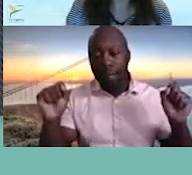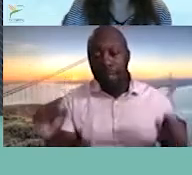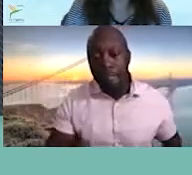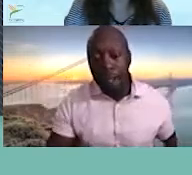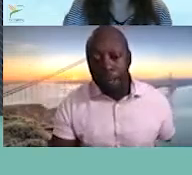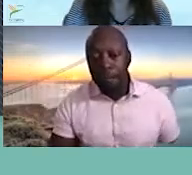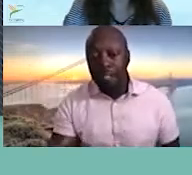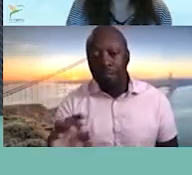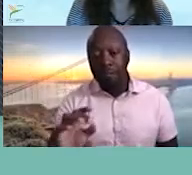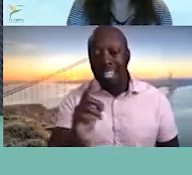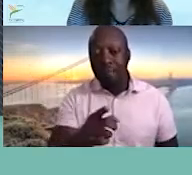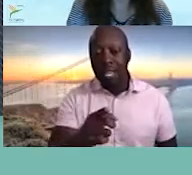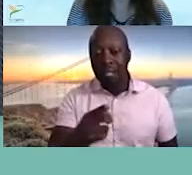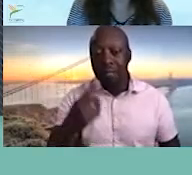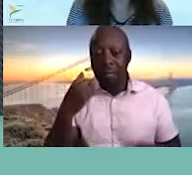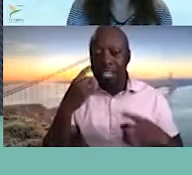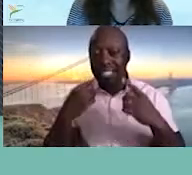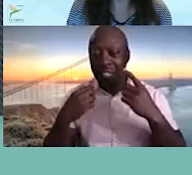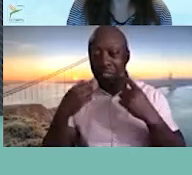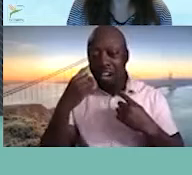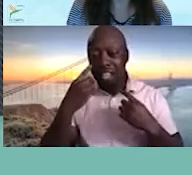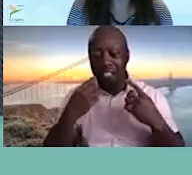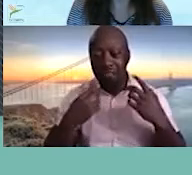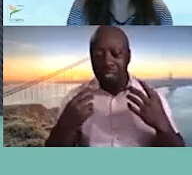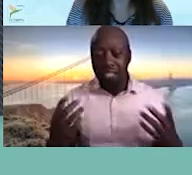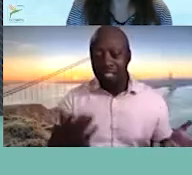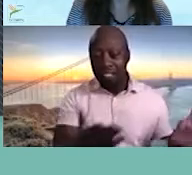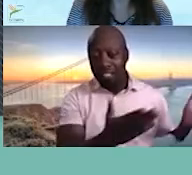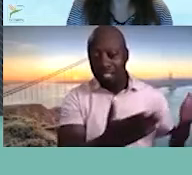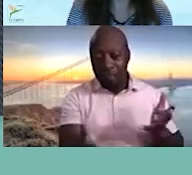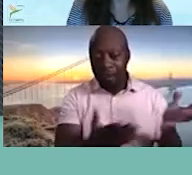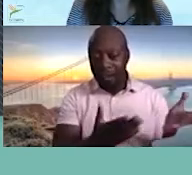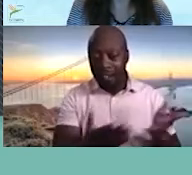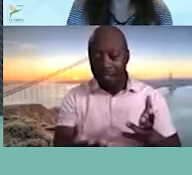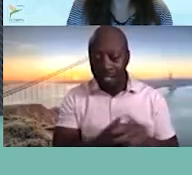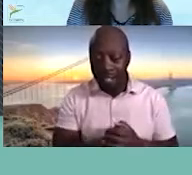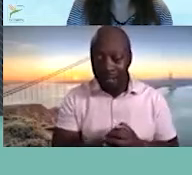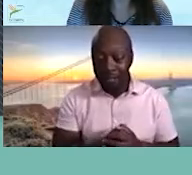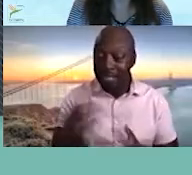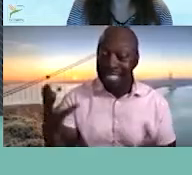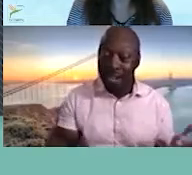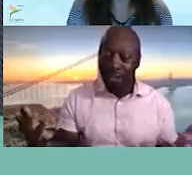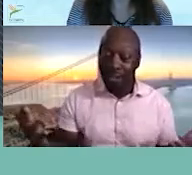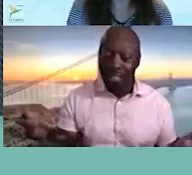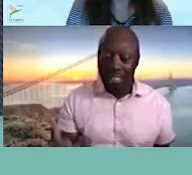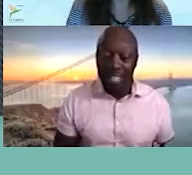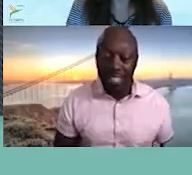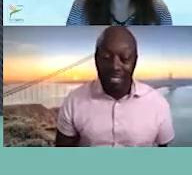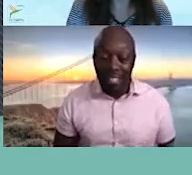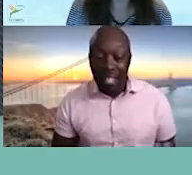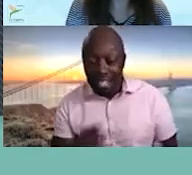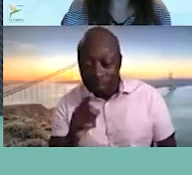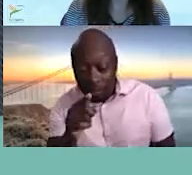same. But that baby maybe ended up crying because the parent was missing out on that